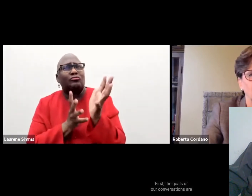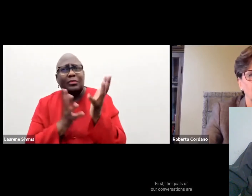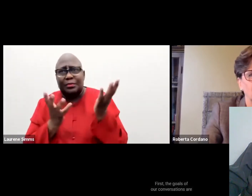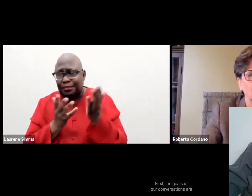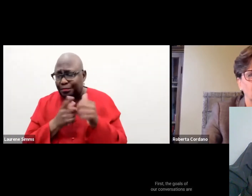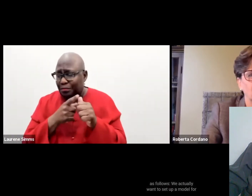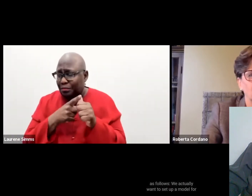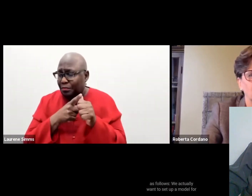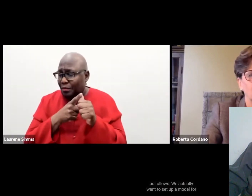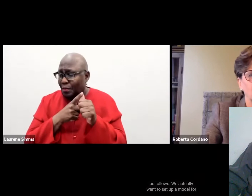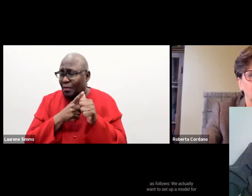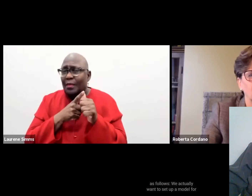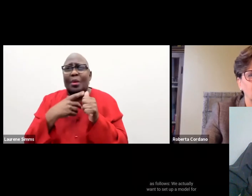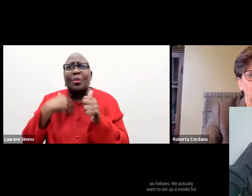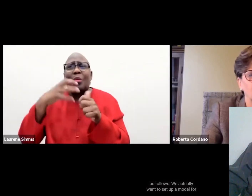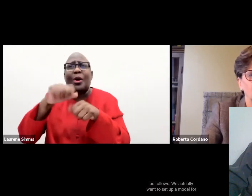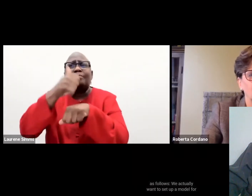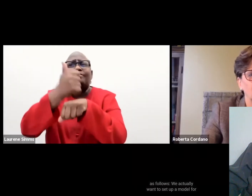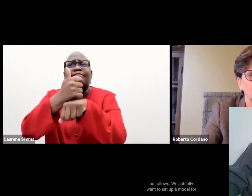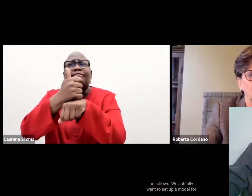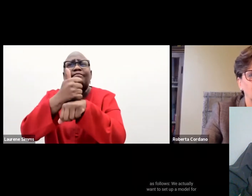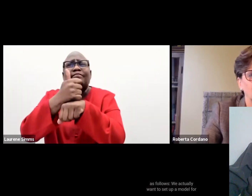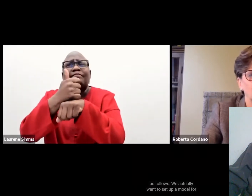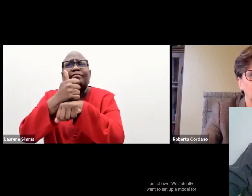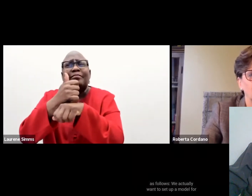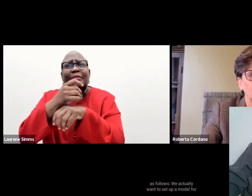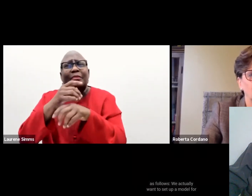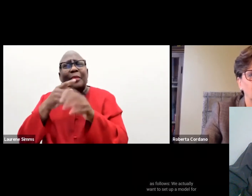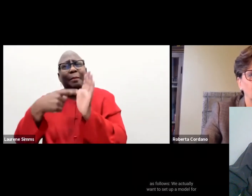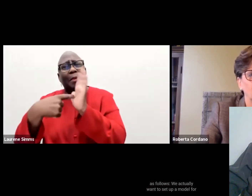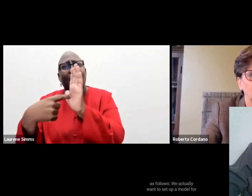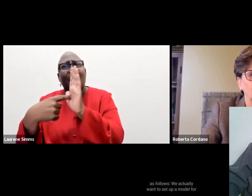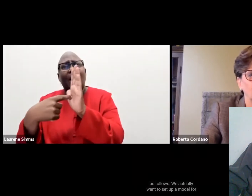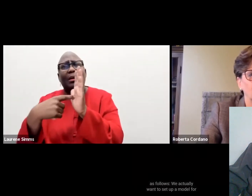Our first goal is to discuss